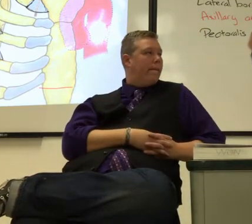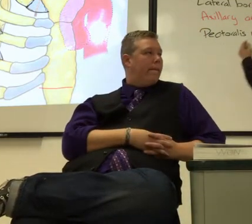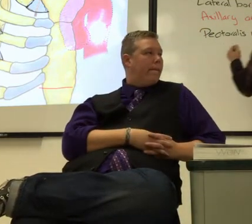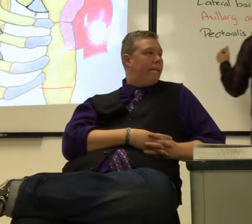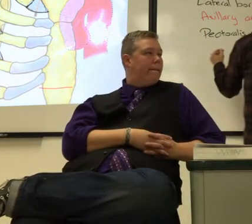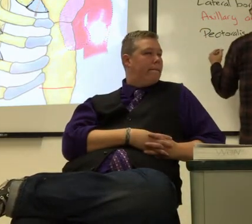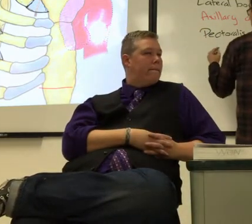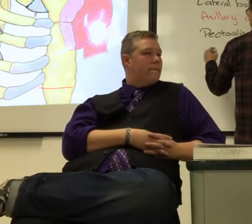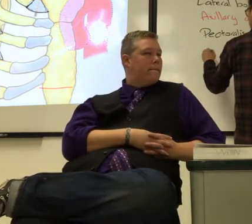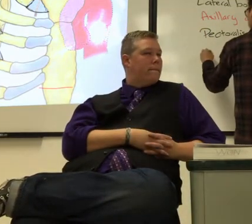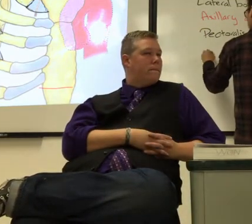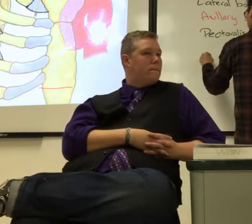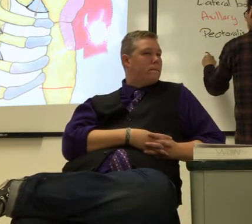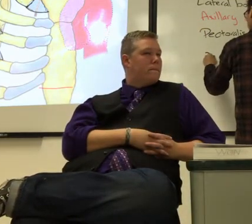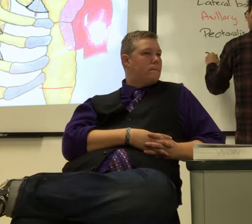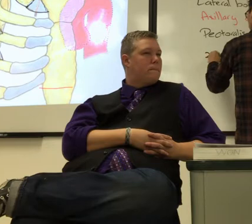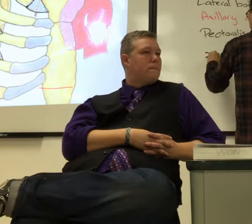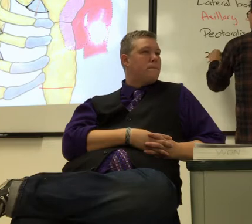Alright, so